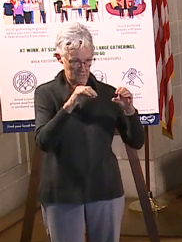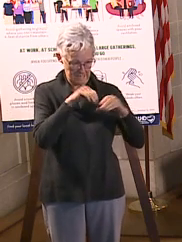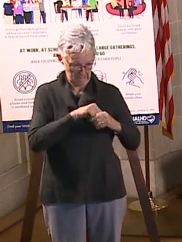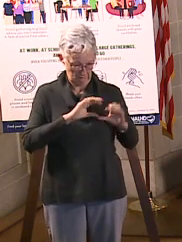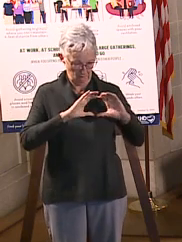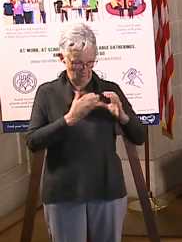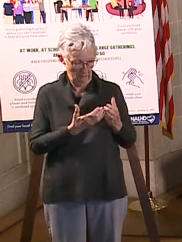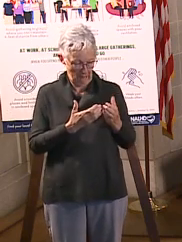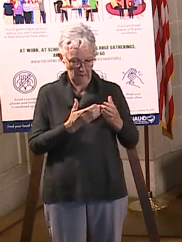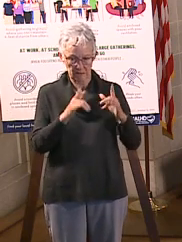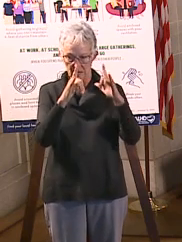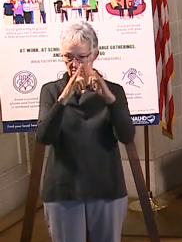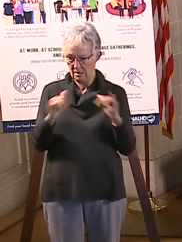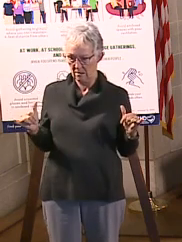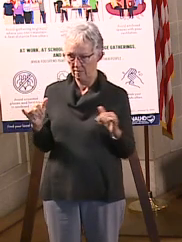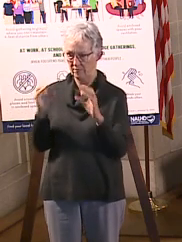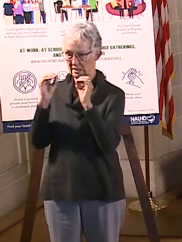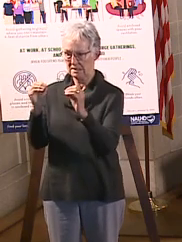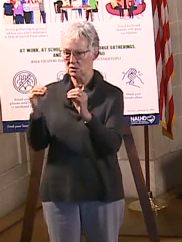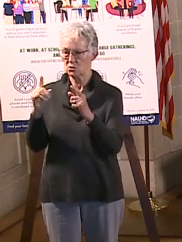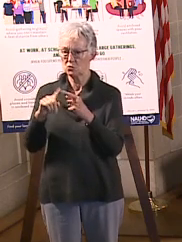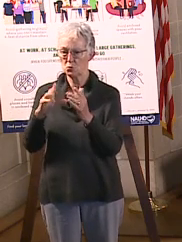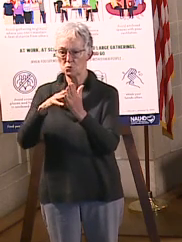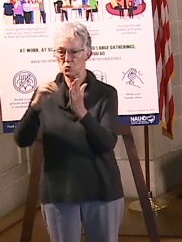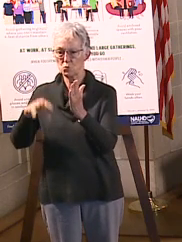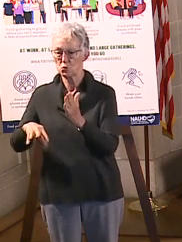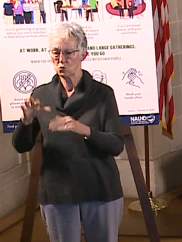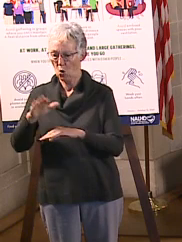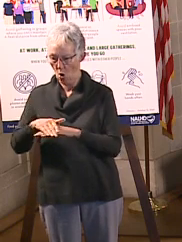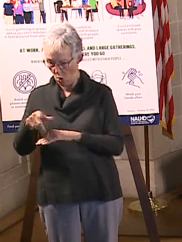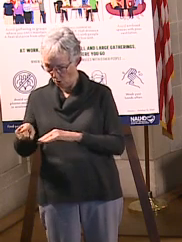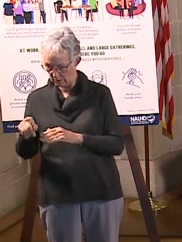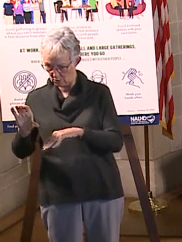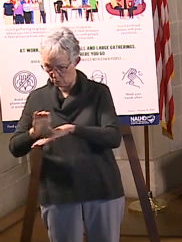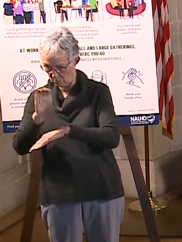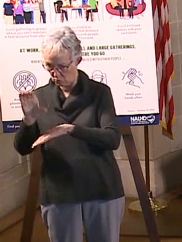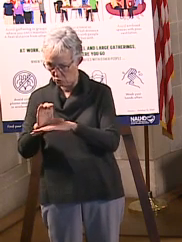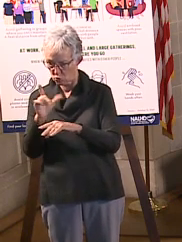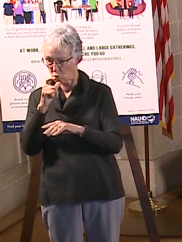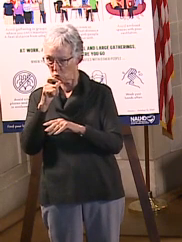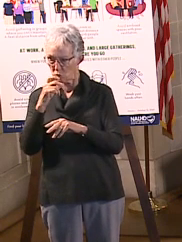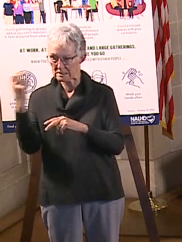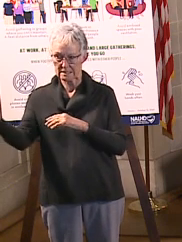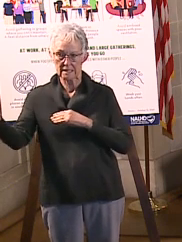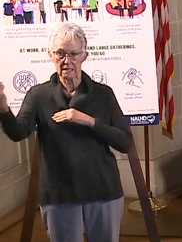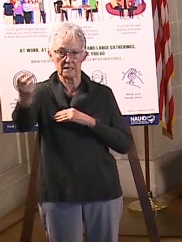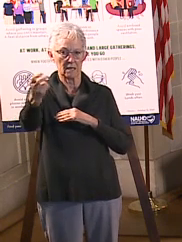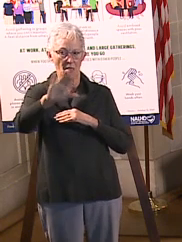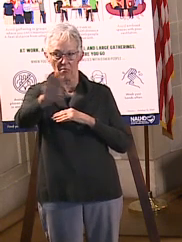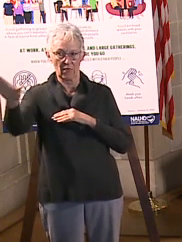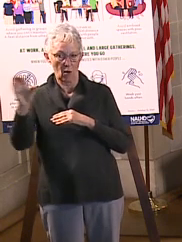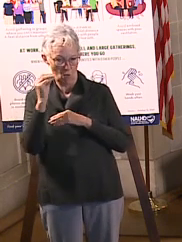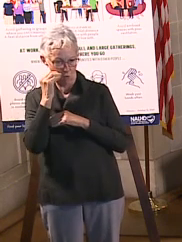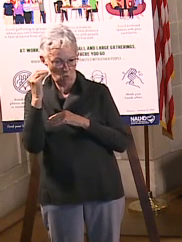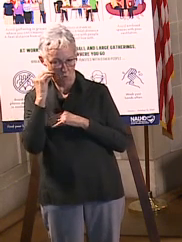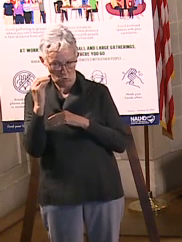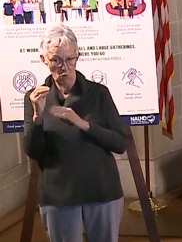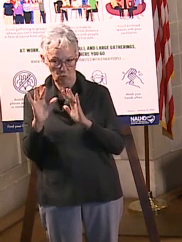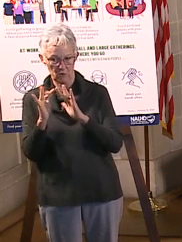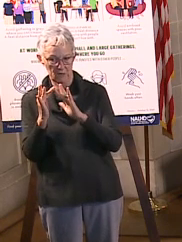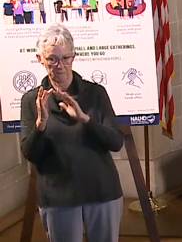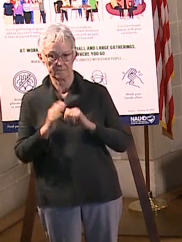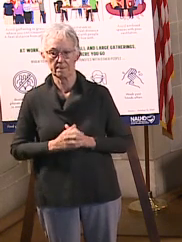to a remote audience. One of the most strategic things that we did, and this was done through Dr. Susan Fritz, our